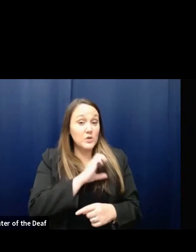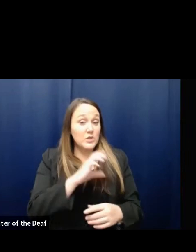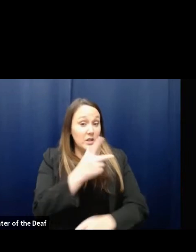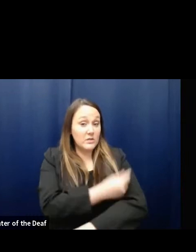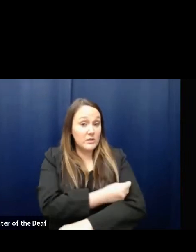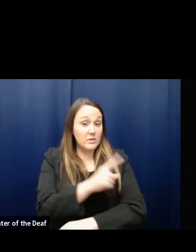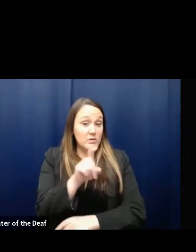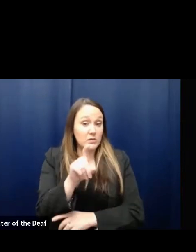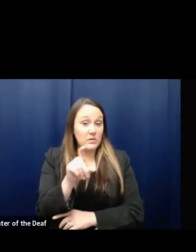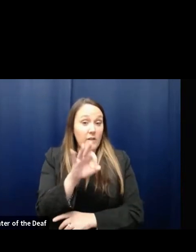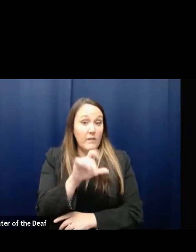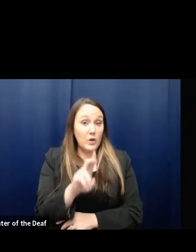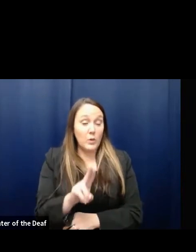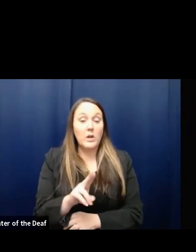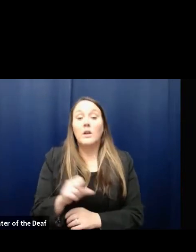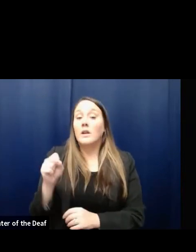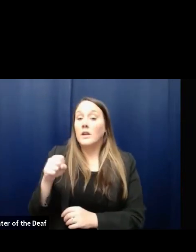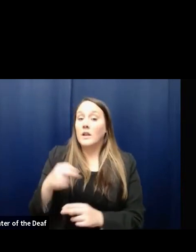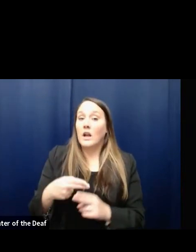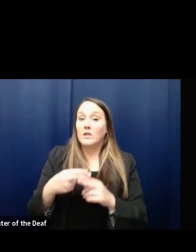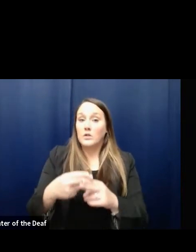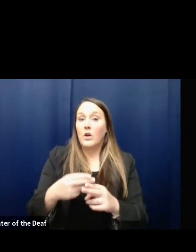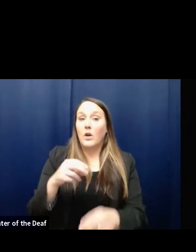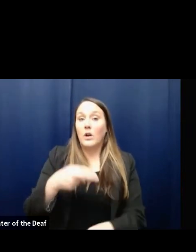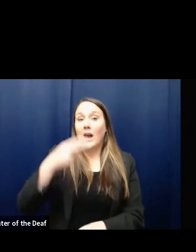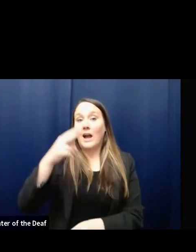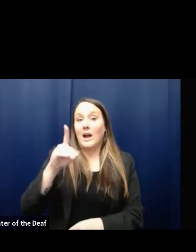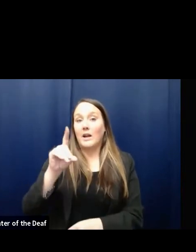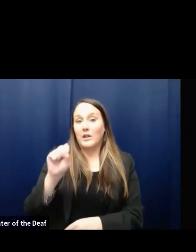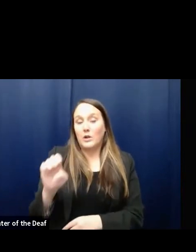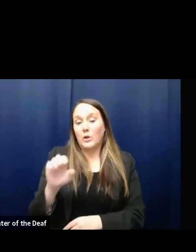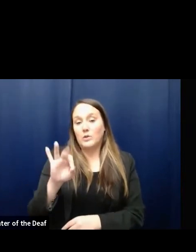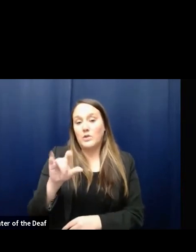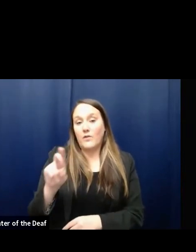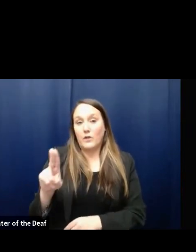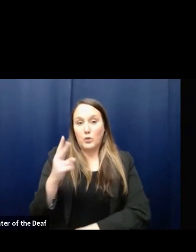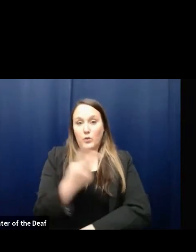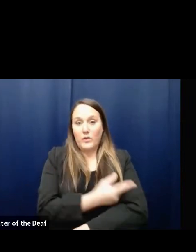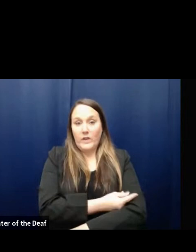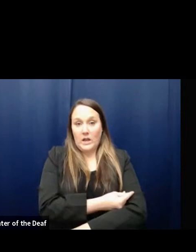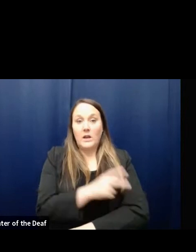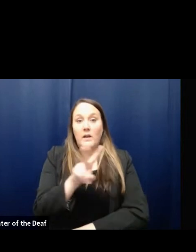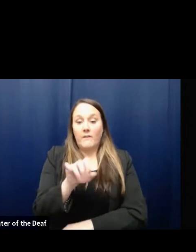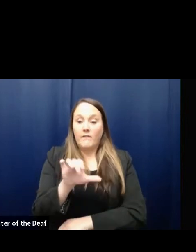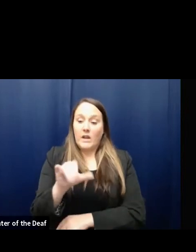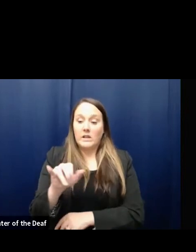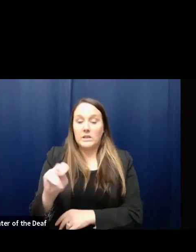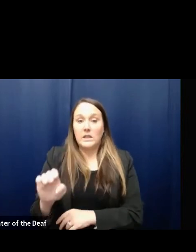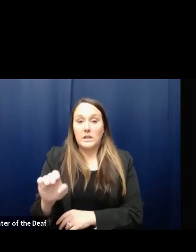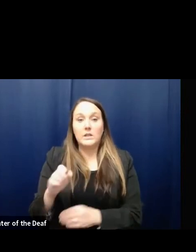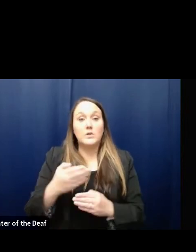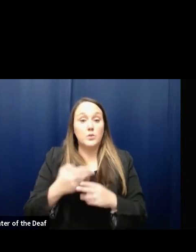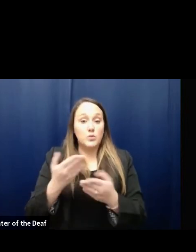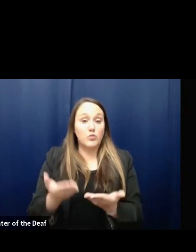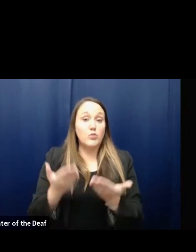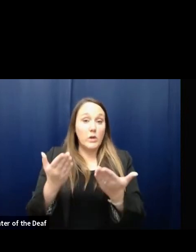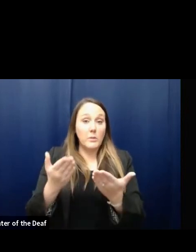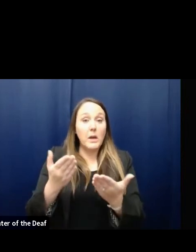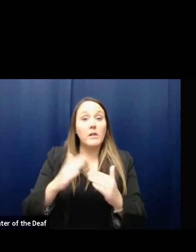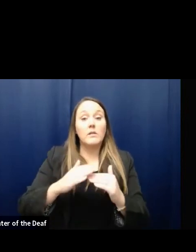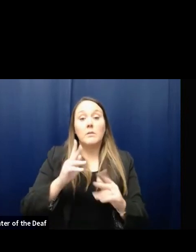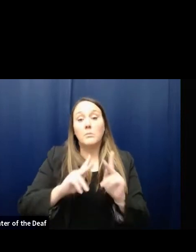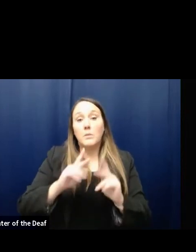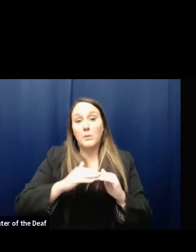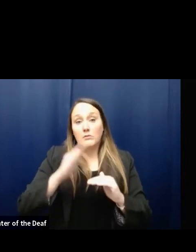is a special senior flu shot. It's called high dose flu vaccine. It's recommended for people 65 and over. And it was